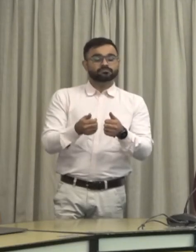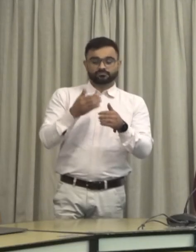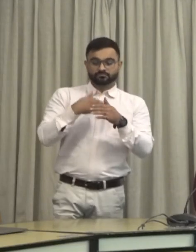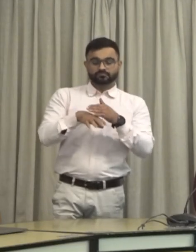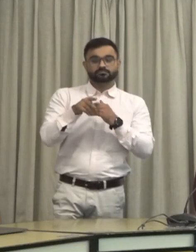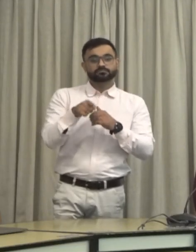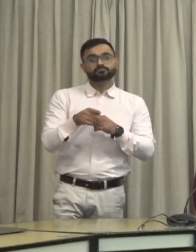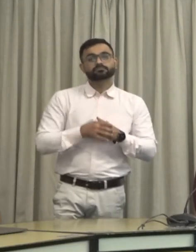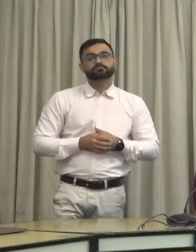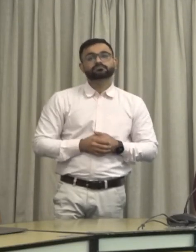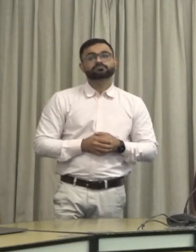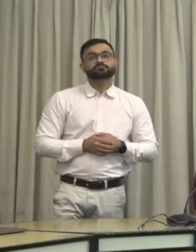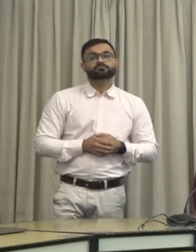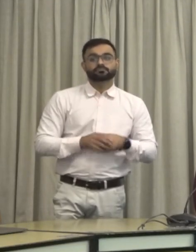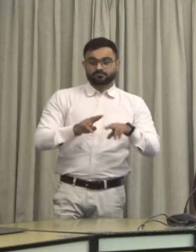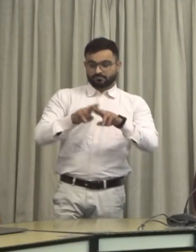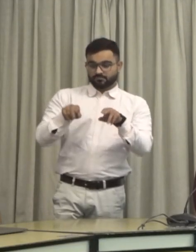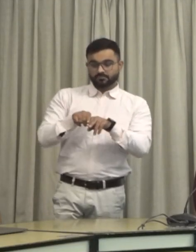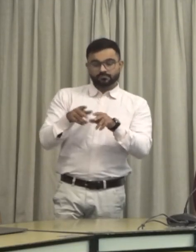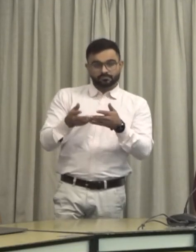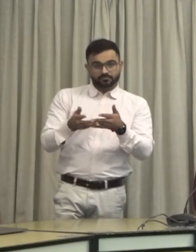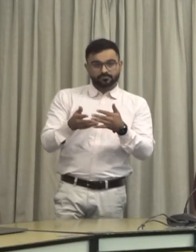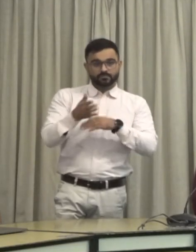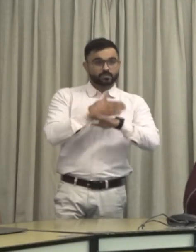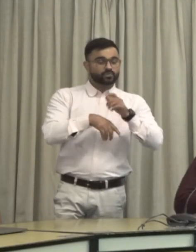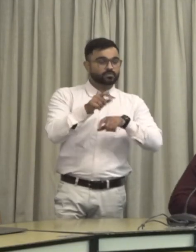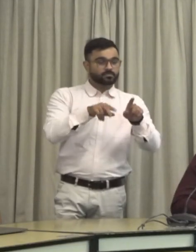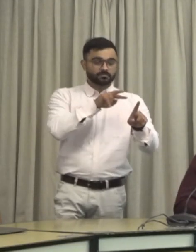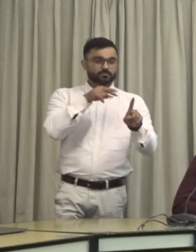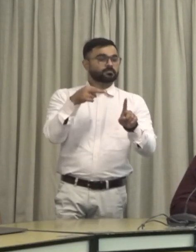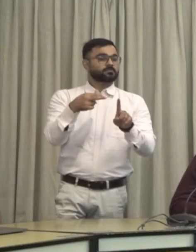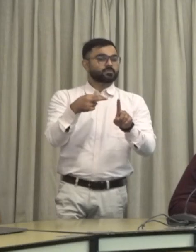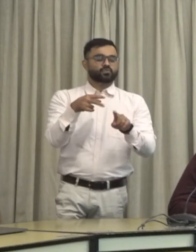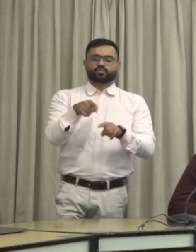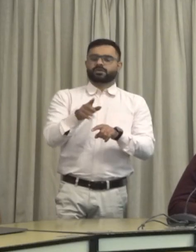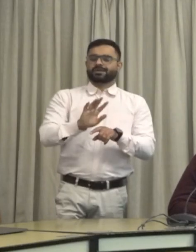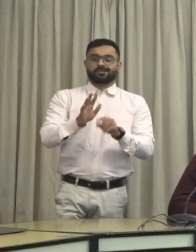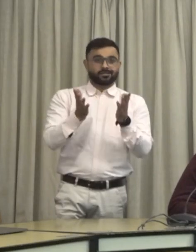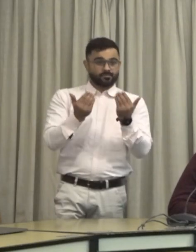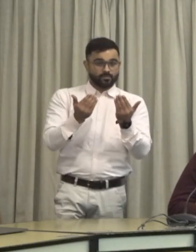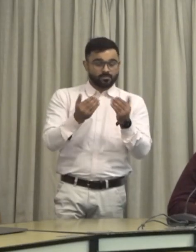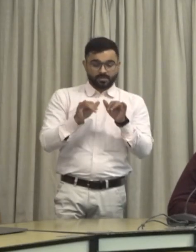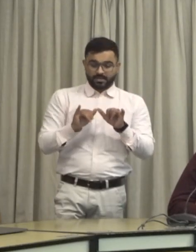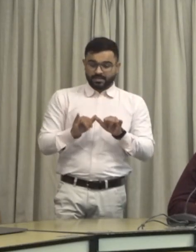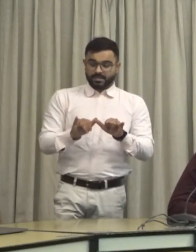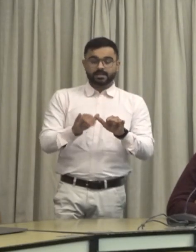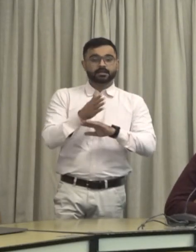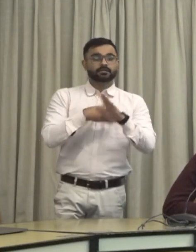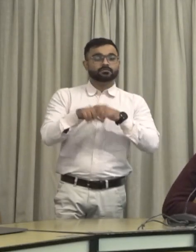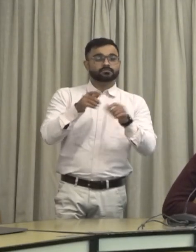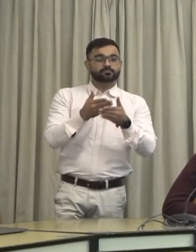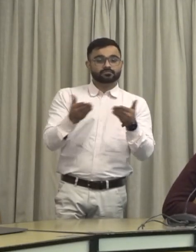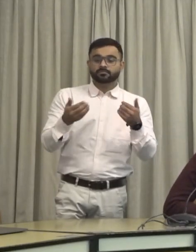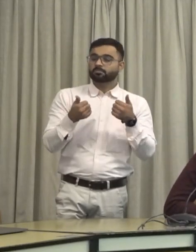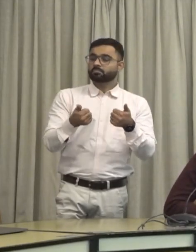terms of the family or the disabled person's perspective. No, if it is possible to elicit that from the disabled person,